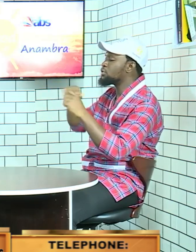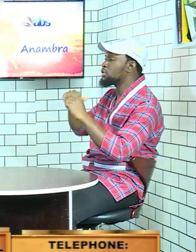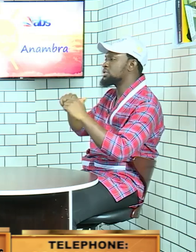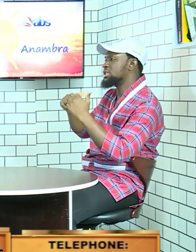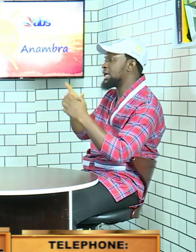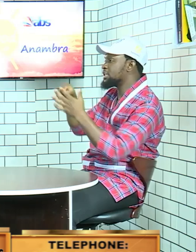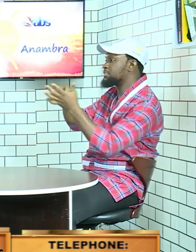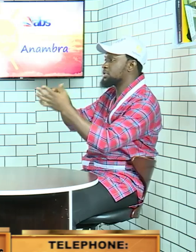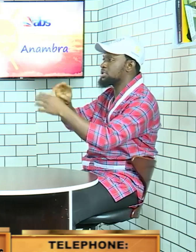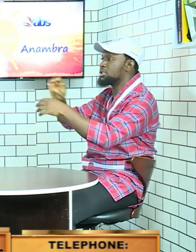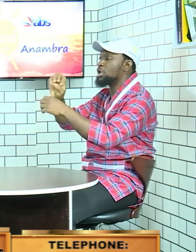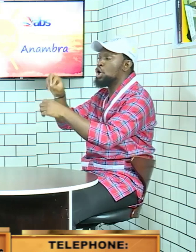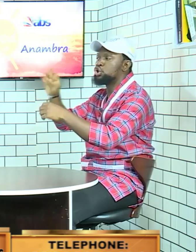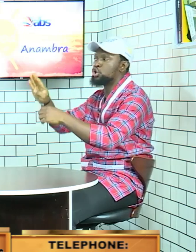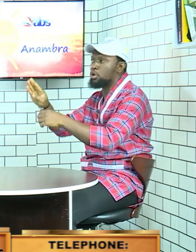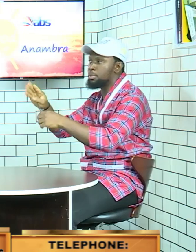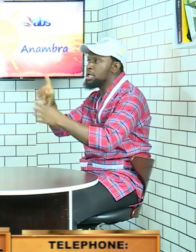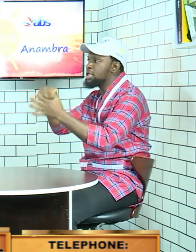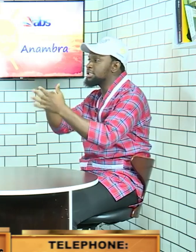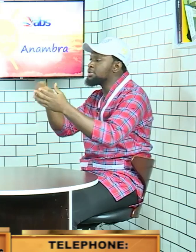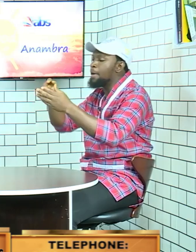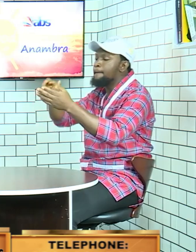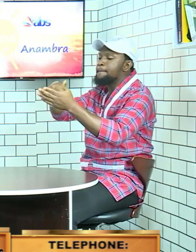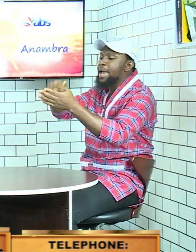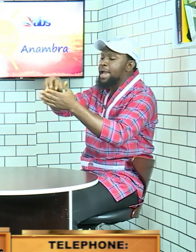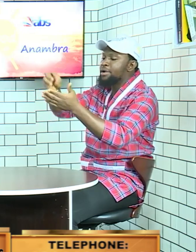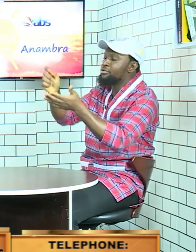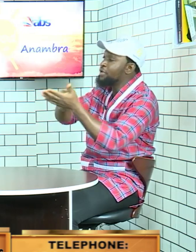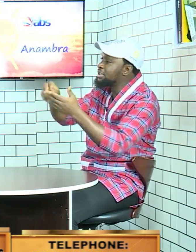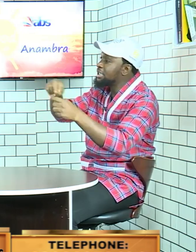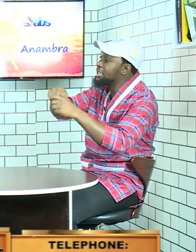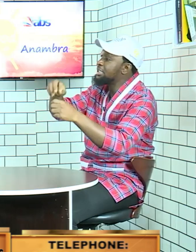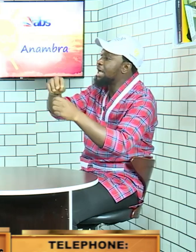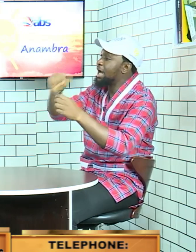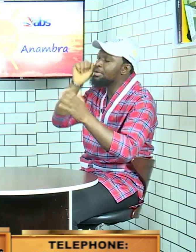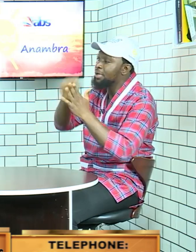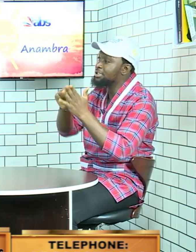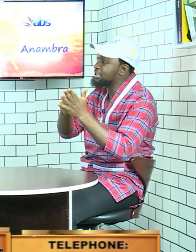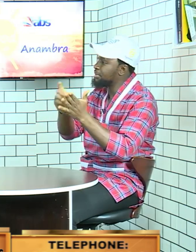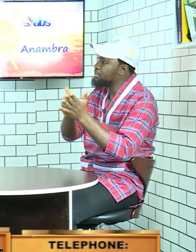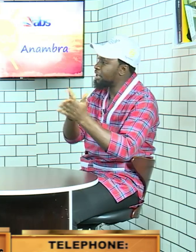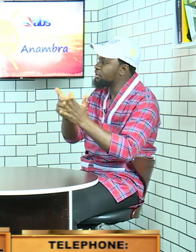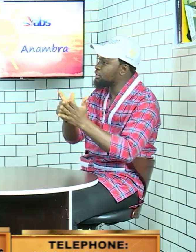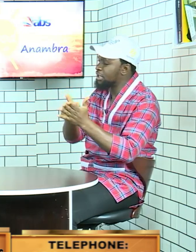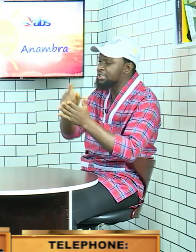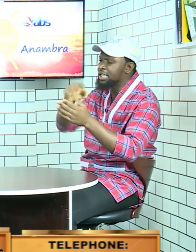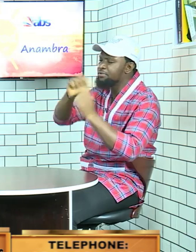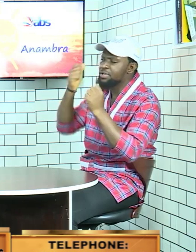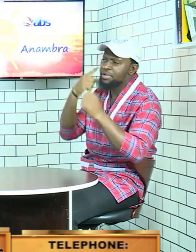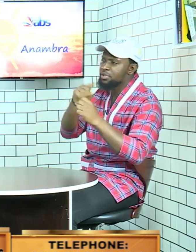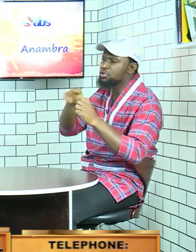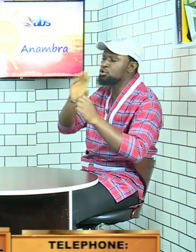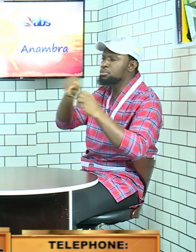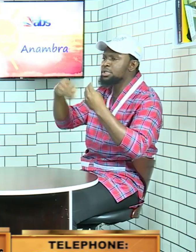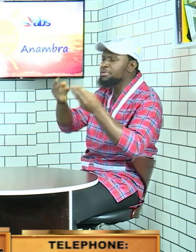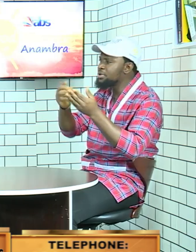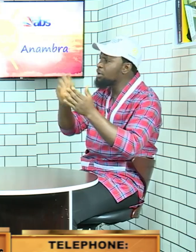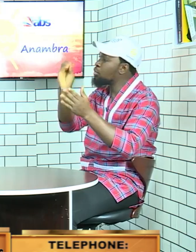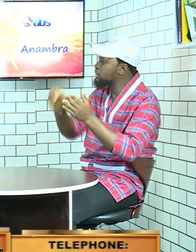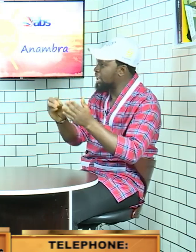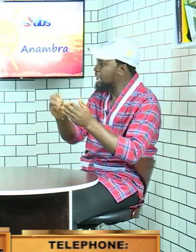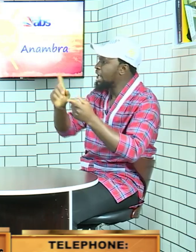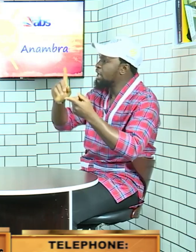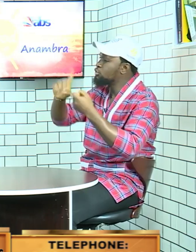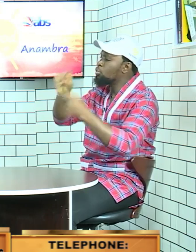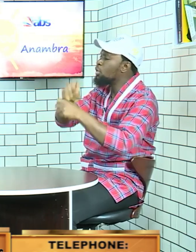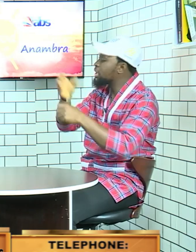cannot just deny this person this job. It is written in the Anambra State Disability Rights Law that every deaf person should be given a